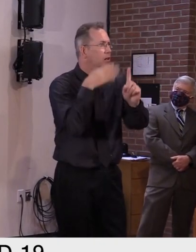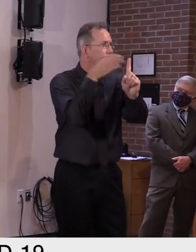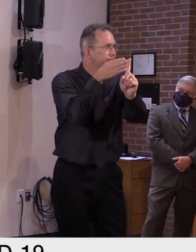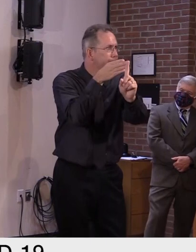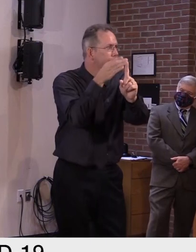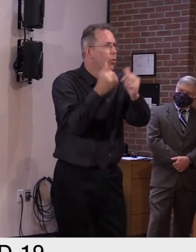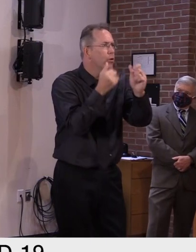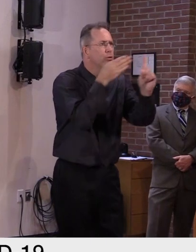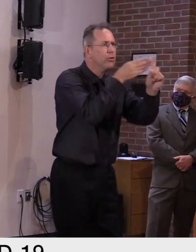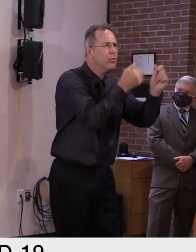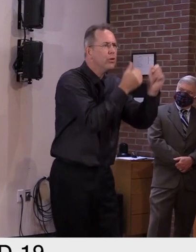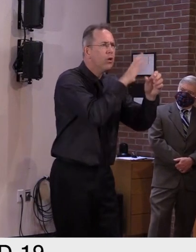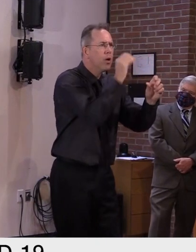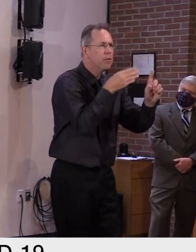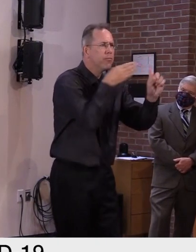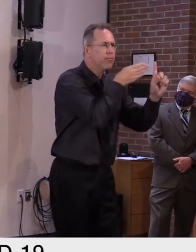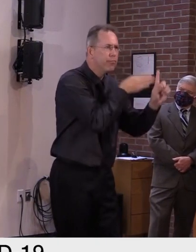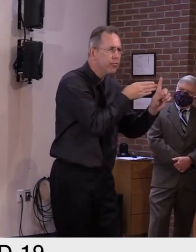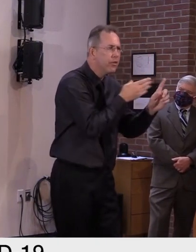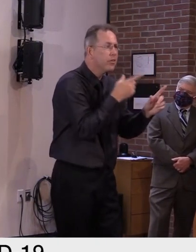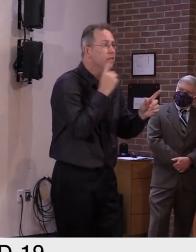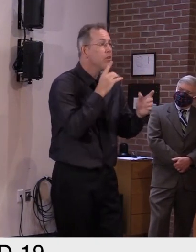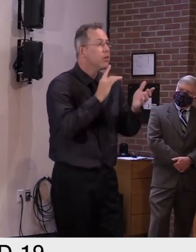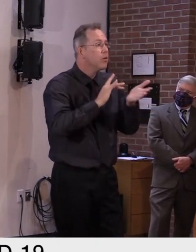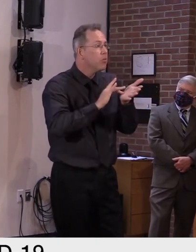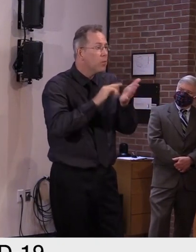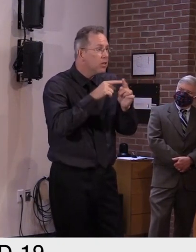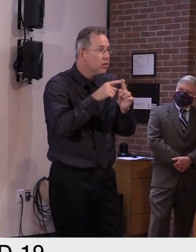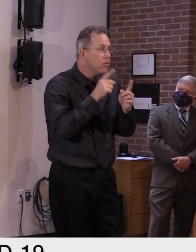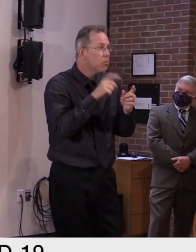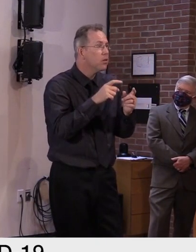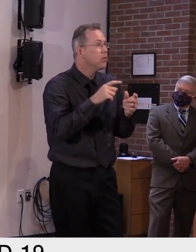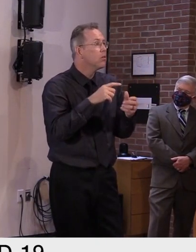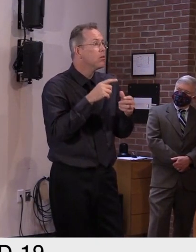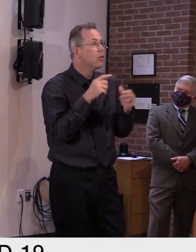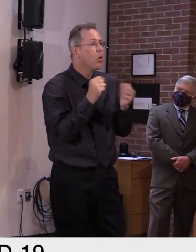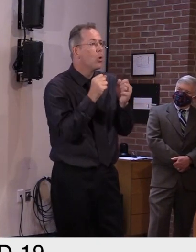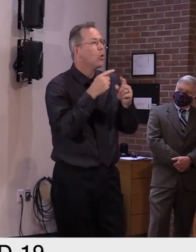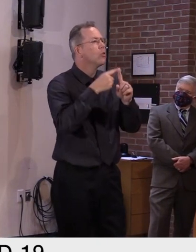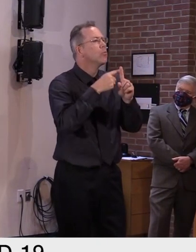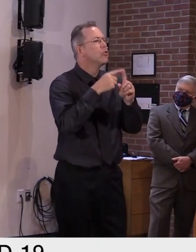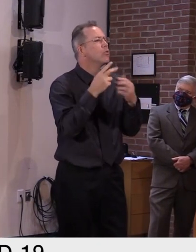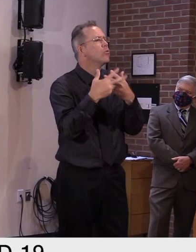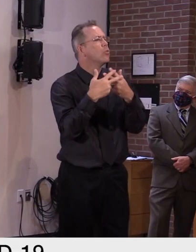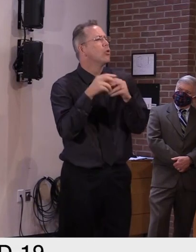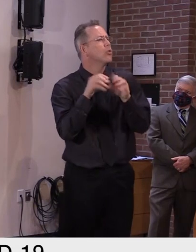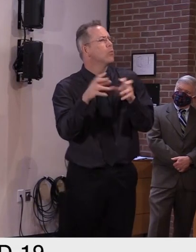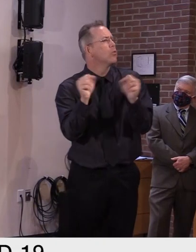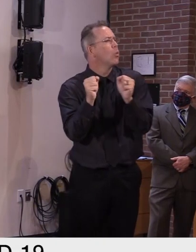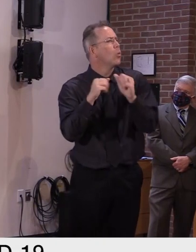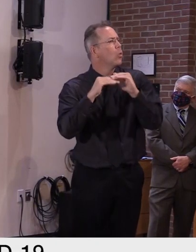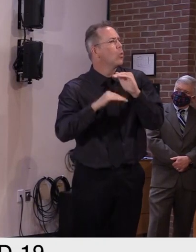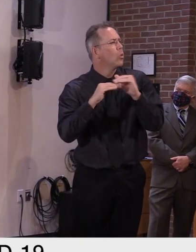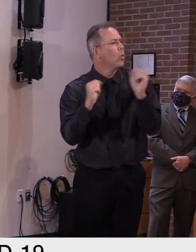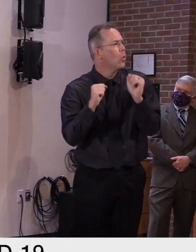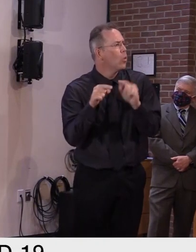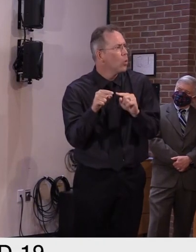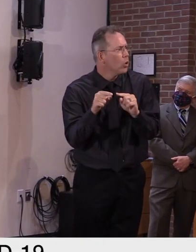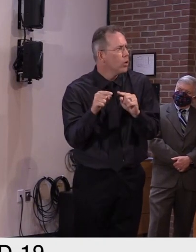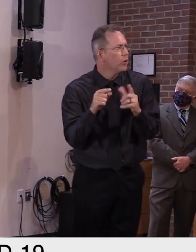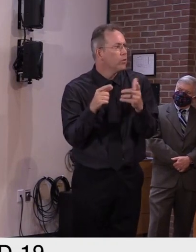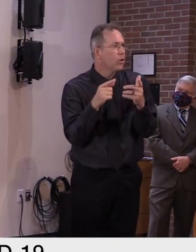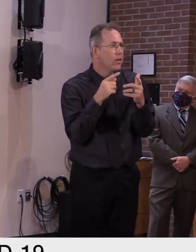temperatures where that's necessary to store the vaccine. And so there's too many variables to